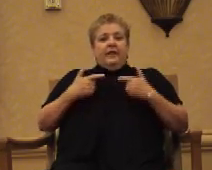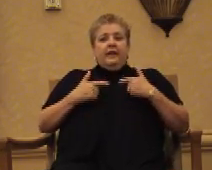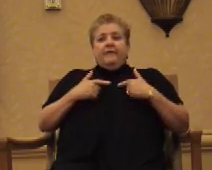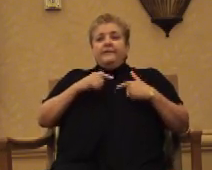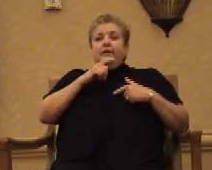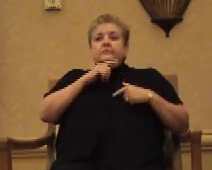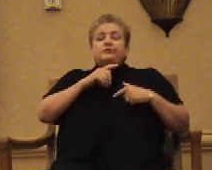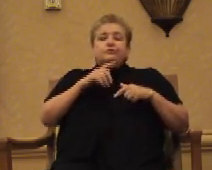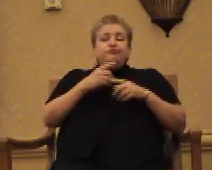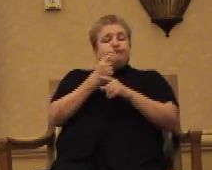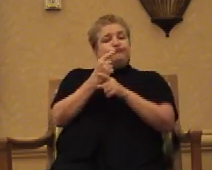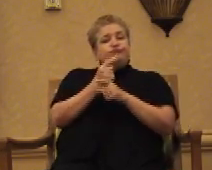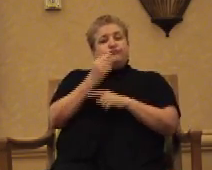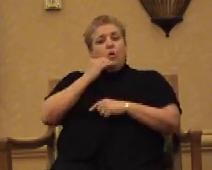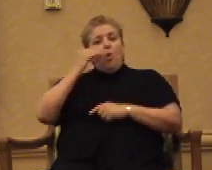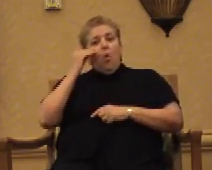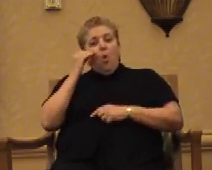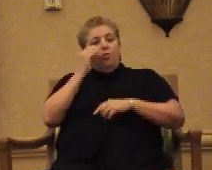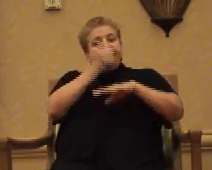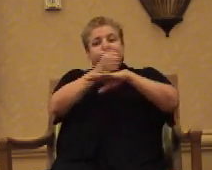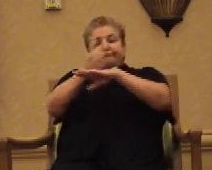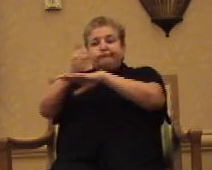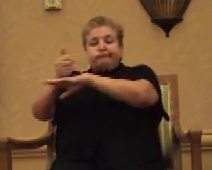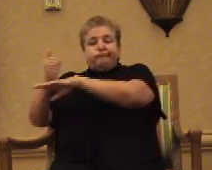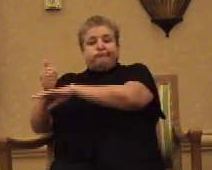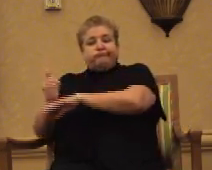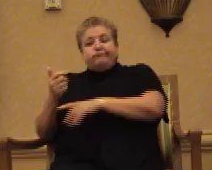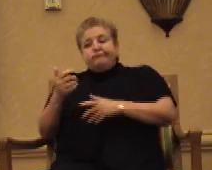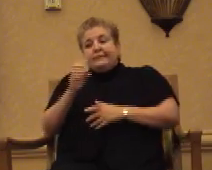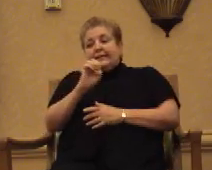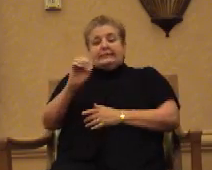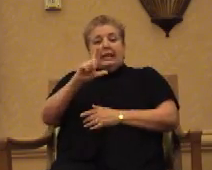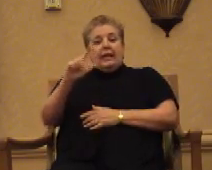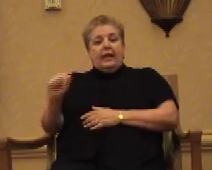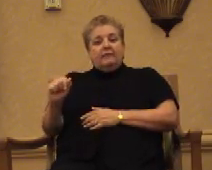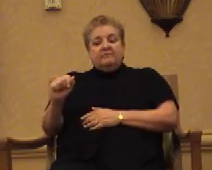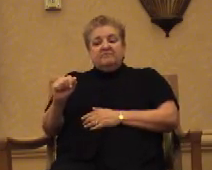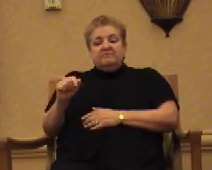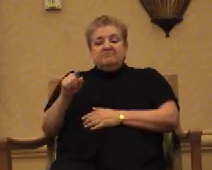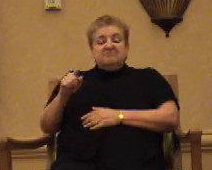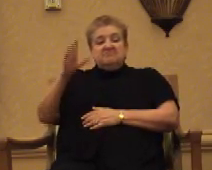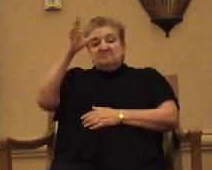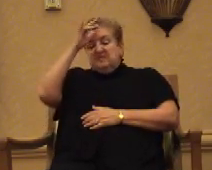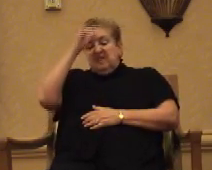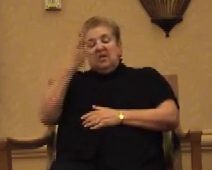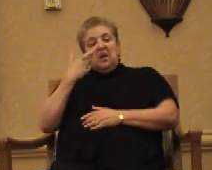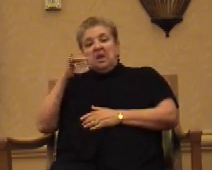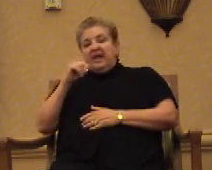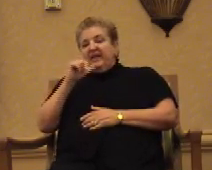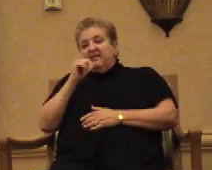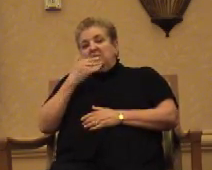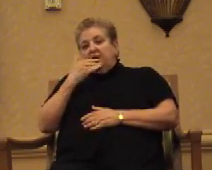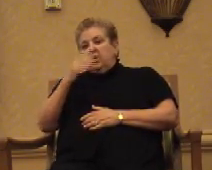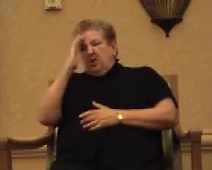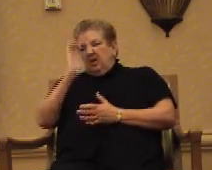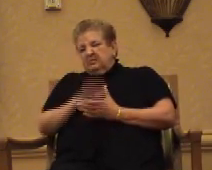East LA. The husband did not look like he was going to be a great provider.